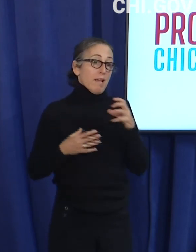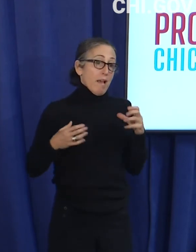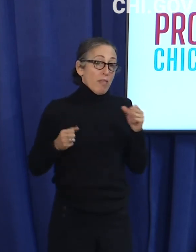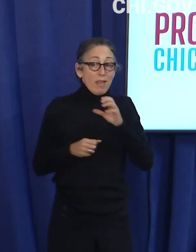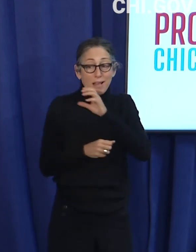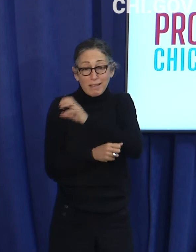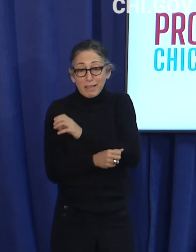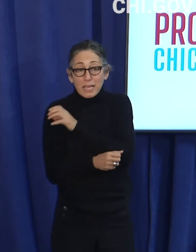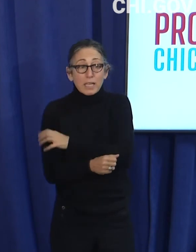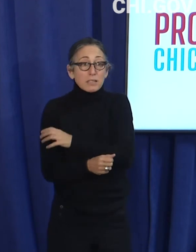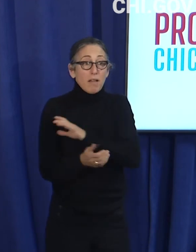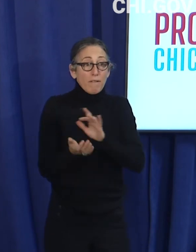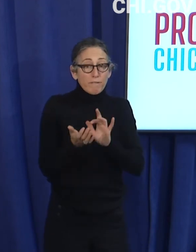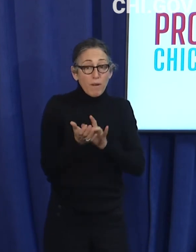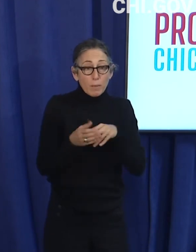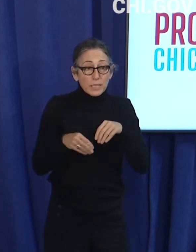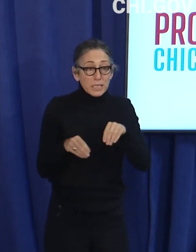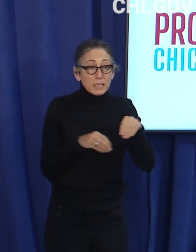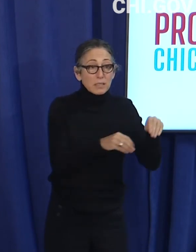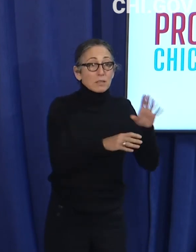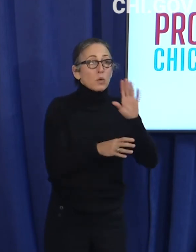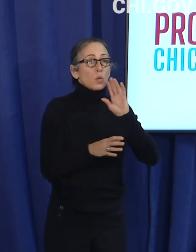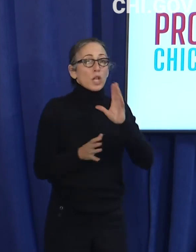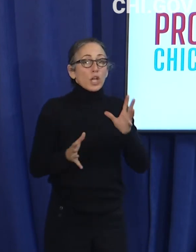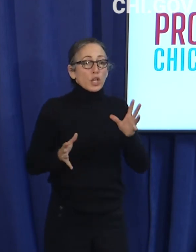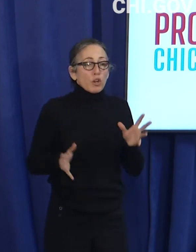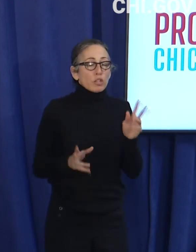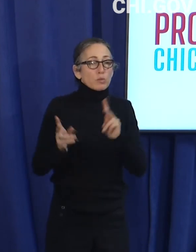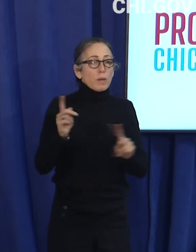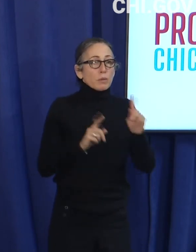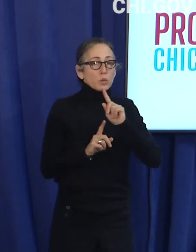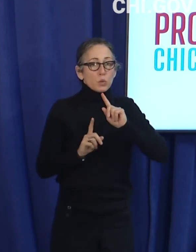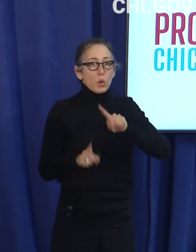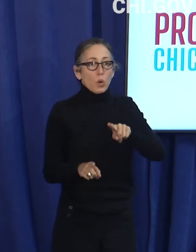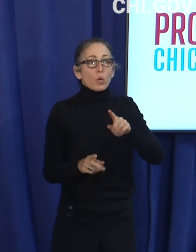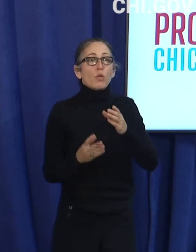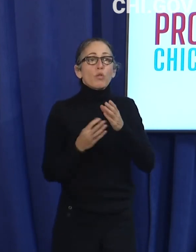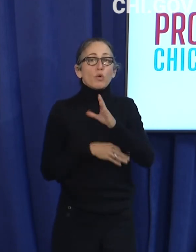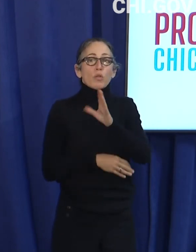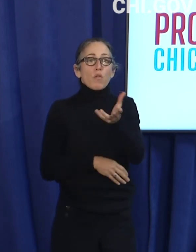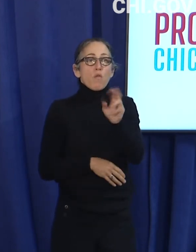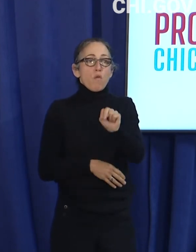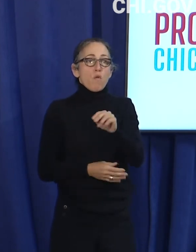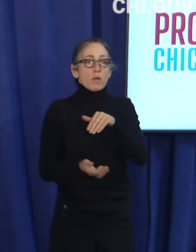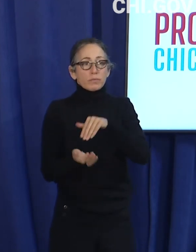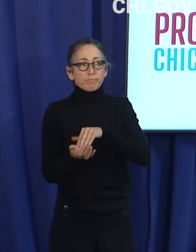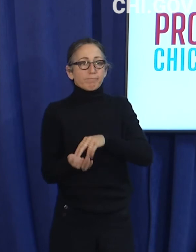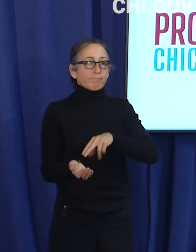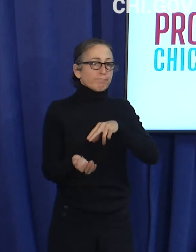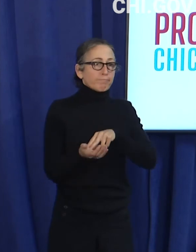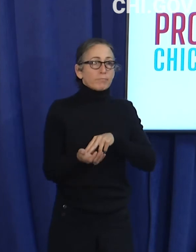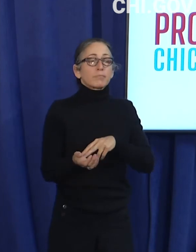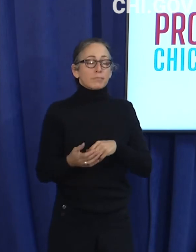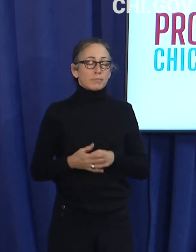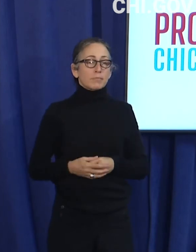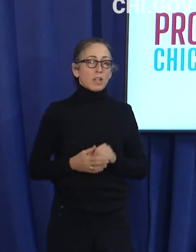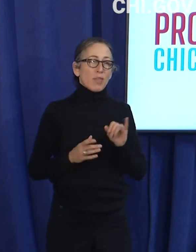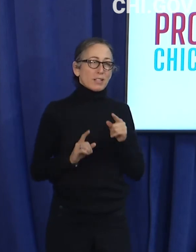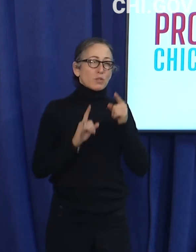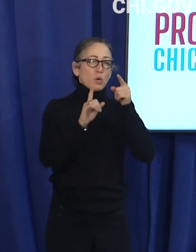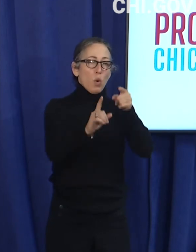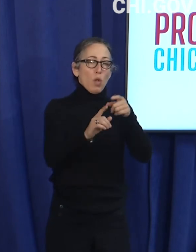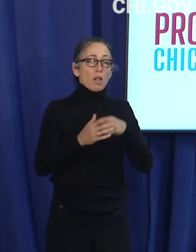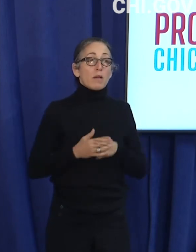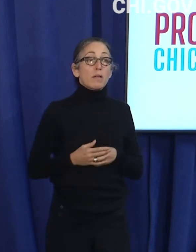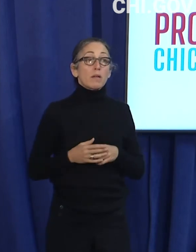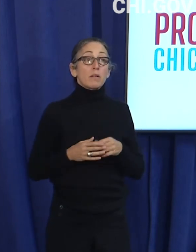and encouraging people to be able to get vaccinated through their trusted healthcare provider. That's really our goal in the long term. So we